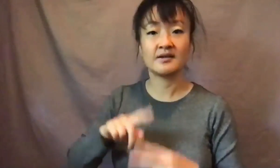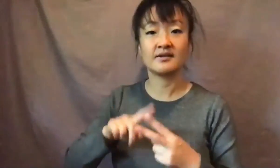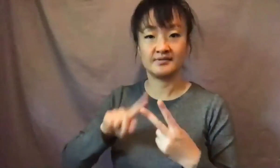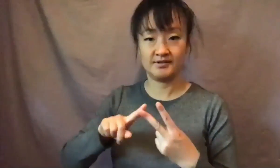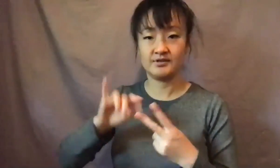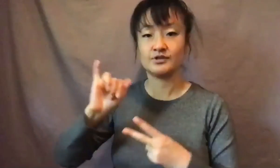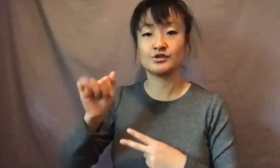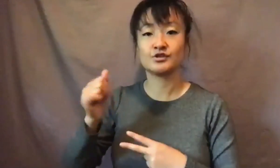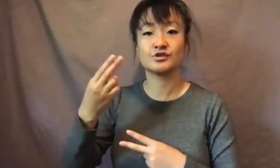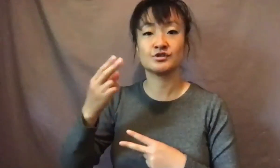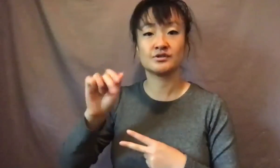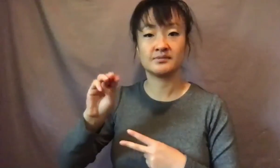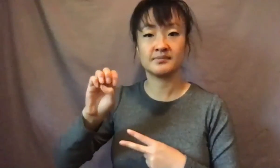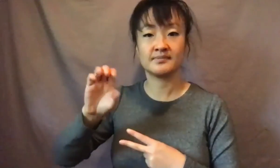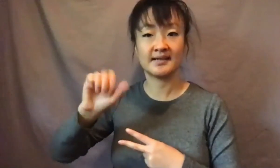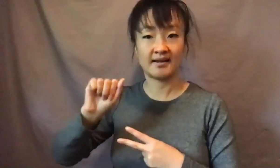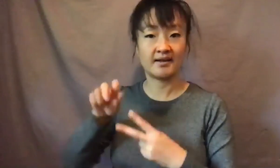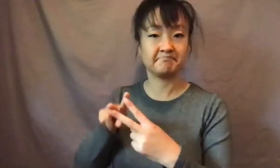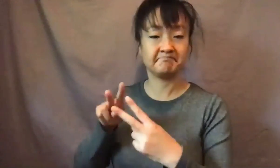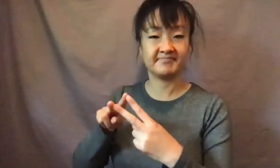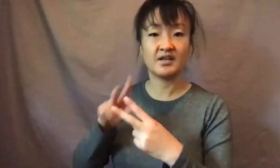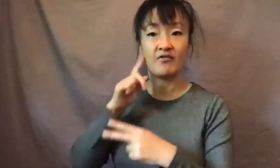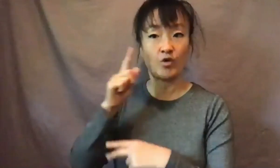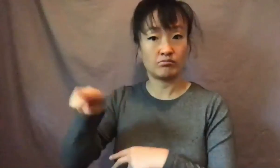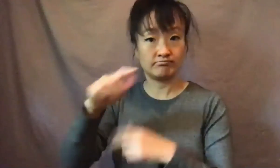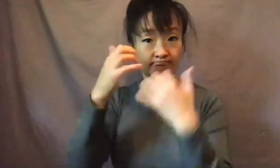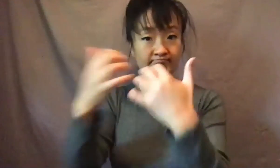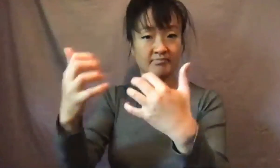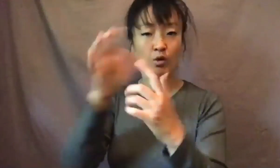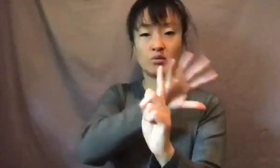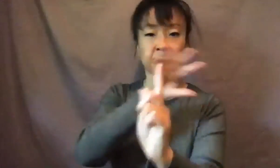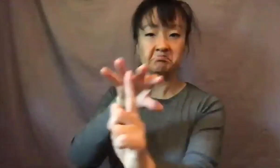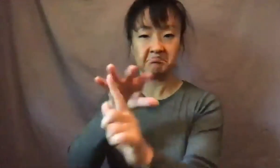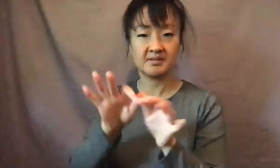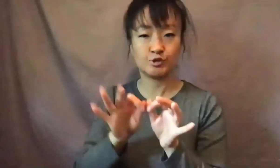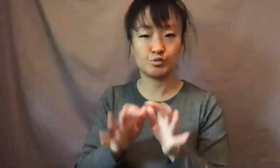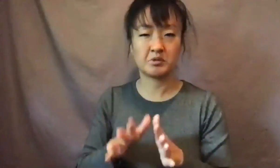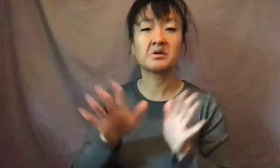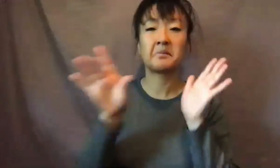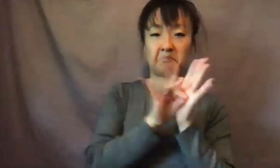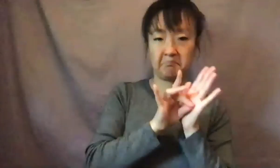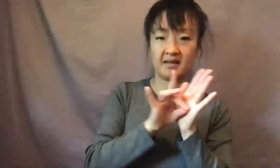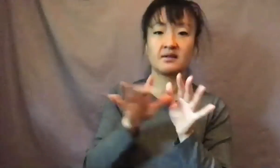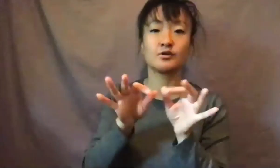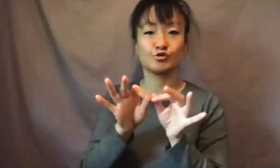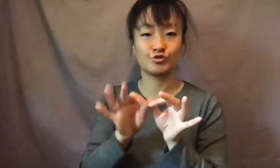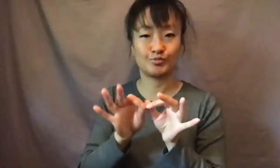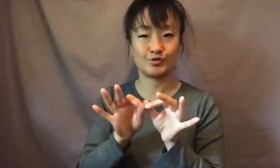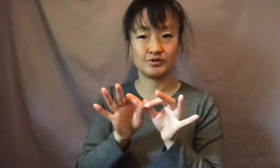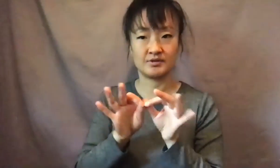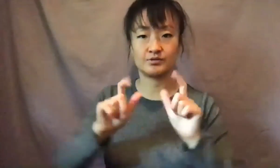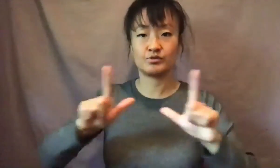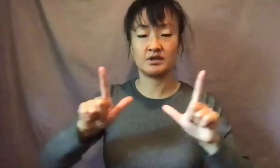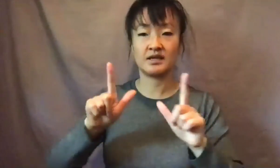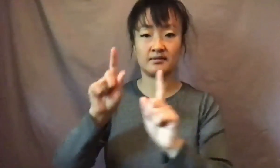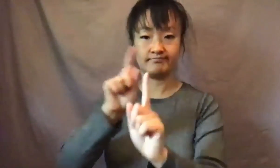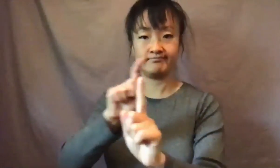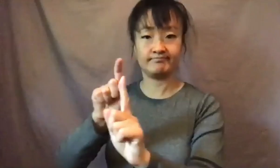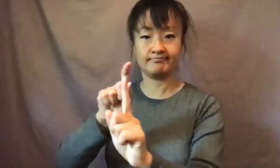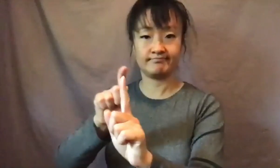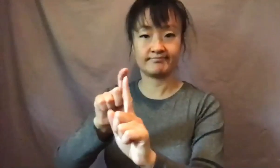For our audience, we will do our best to spotlight them. You can also pin their screens by hovering over the